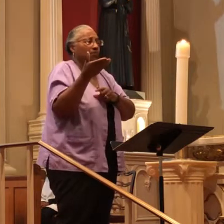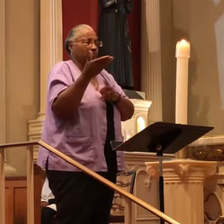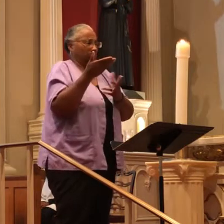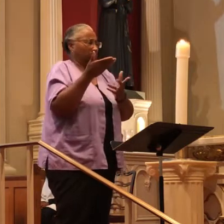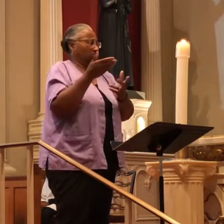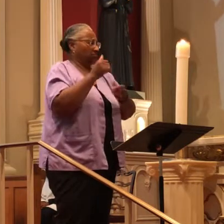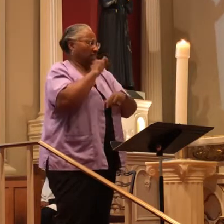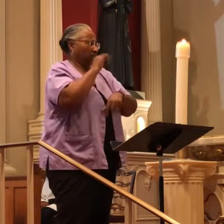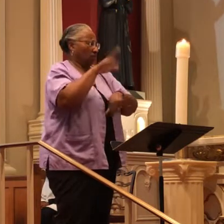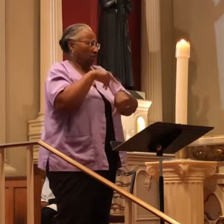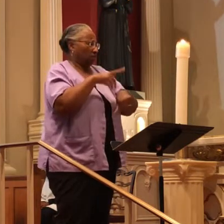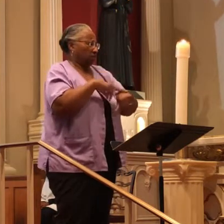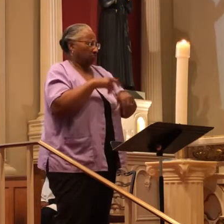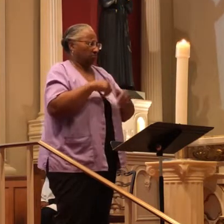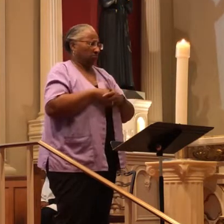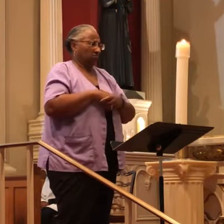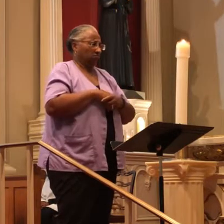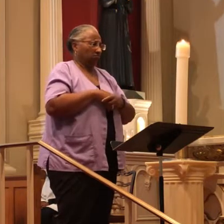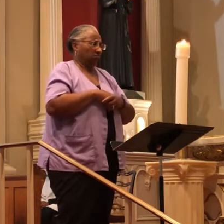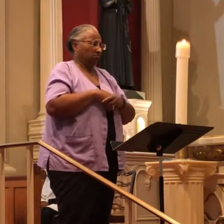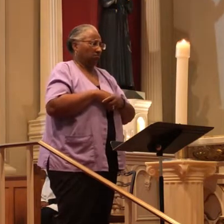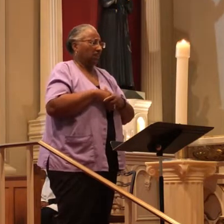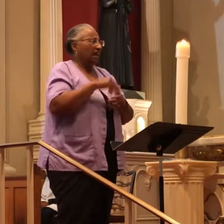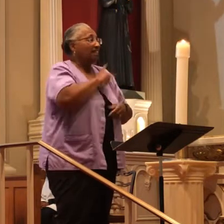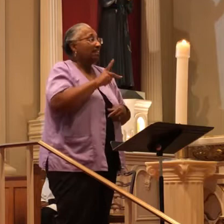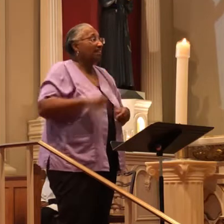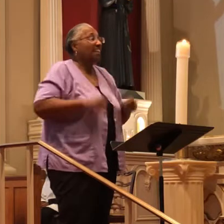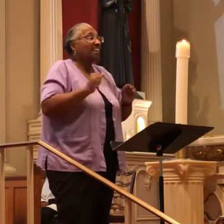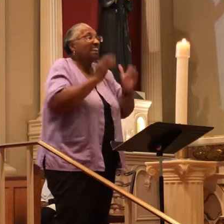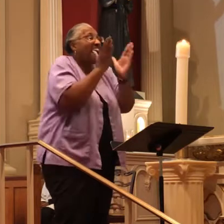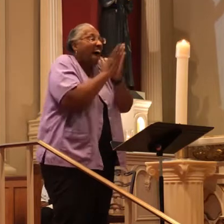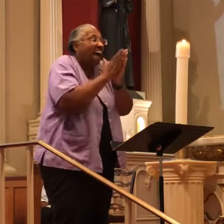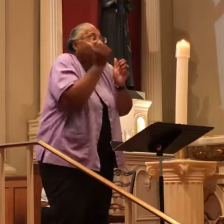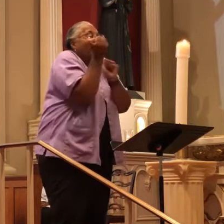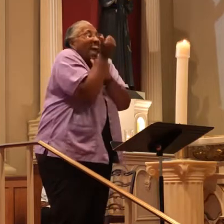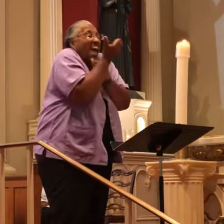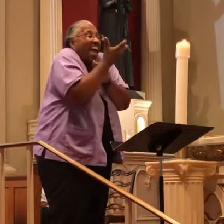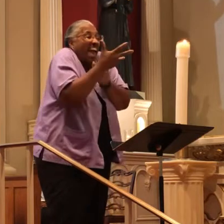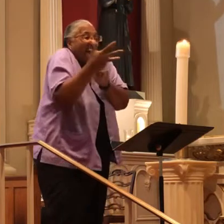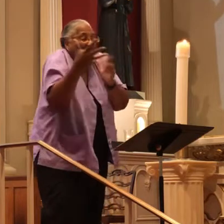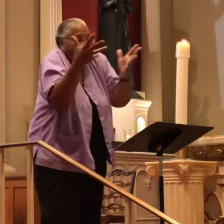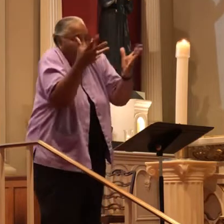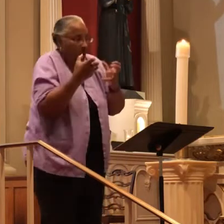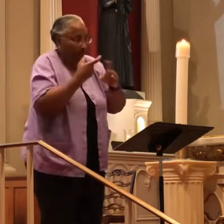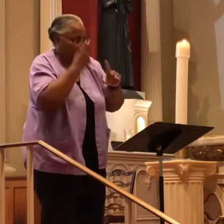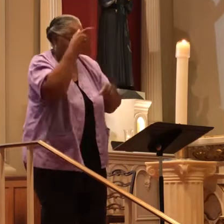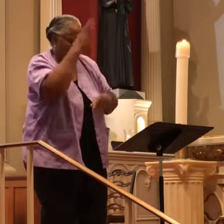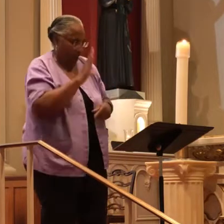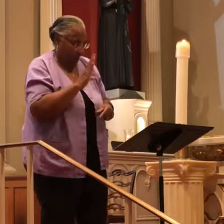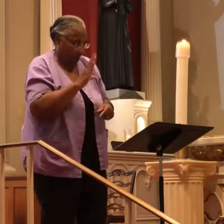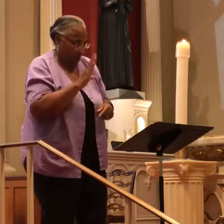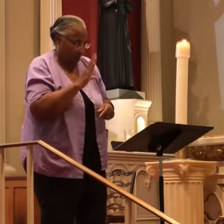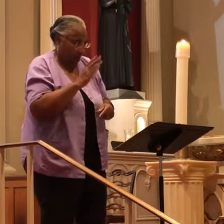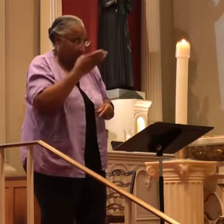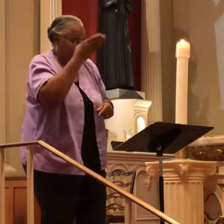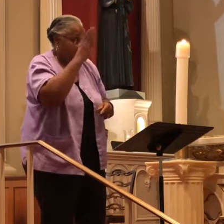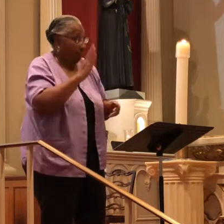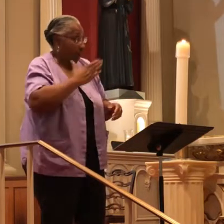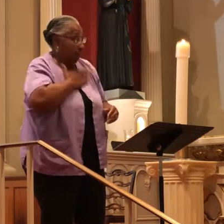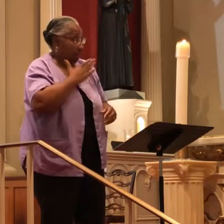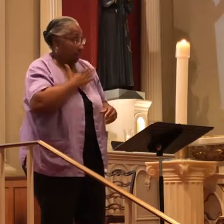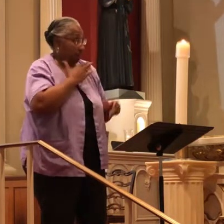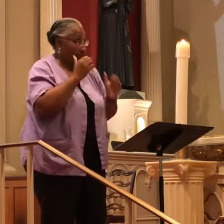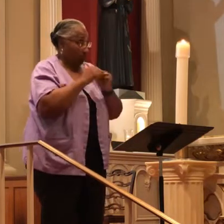the opportunity to ask for anything he wants. And actually, God is very pleased with him, because